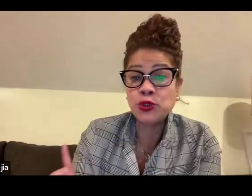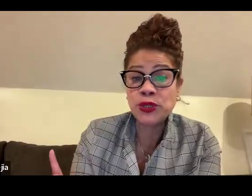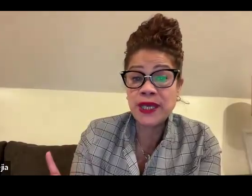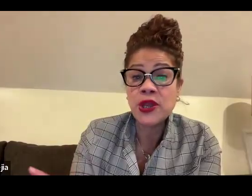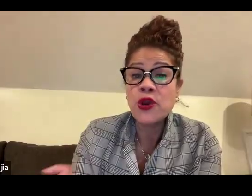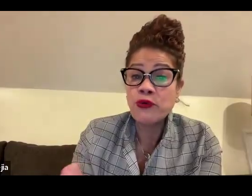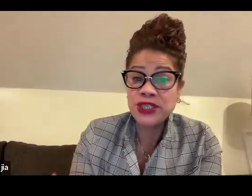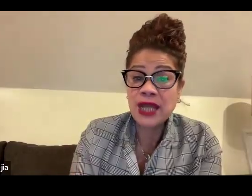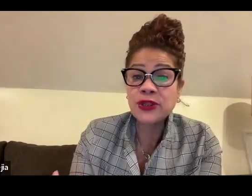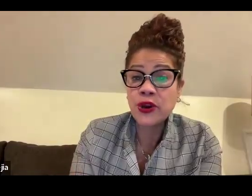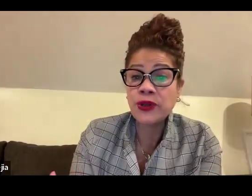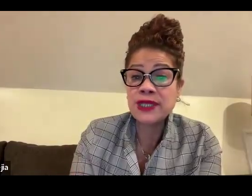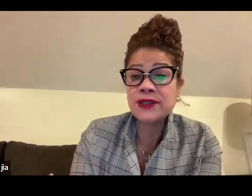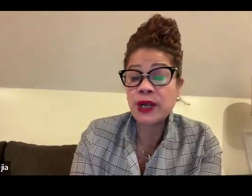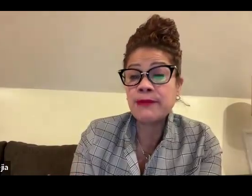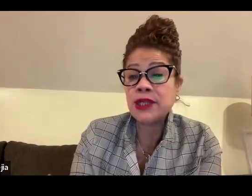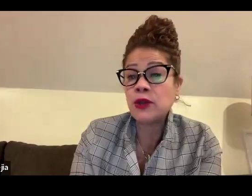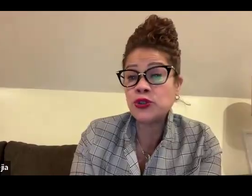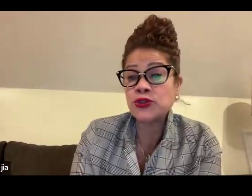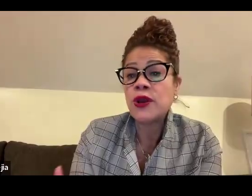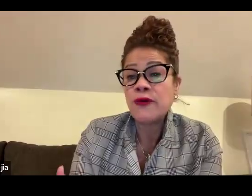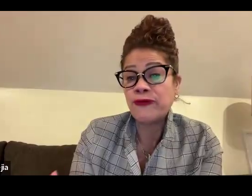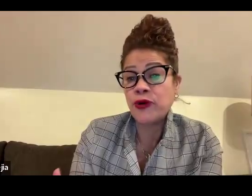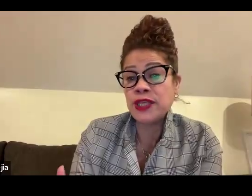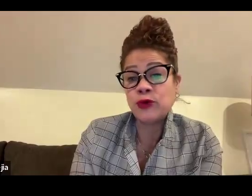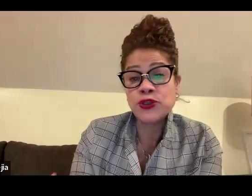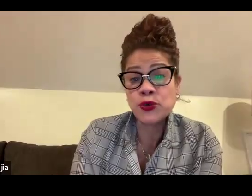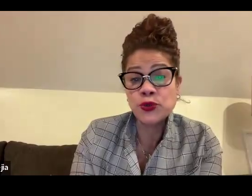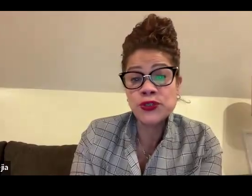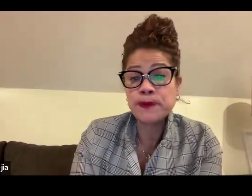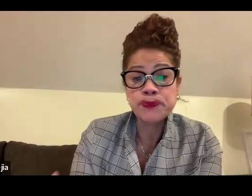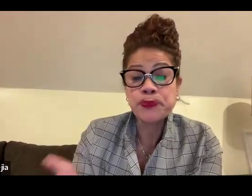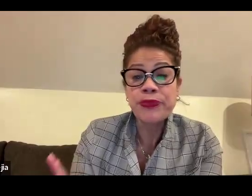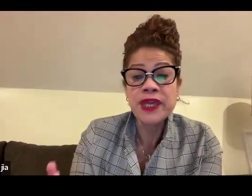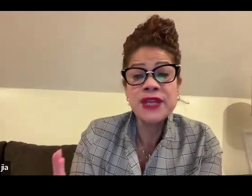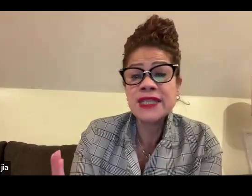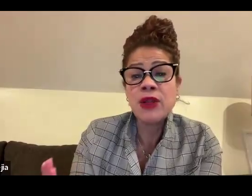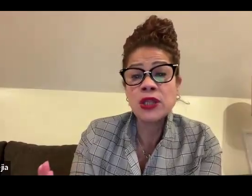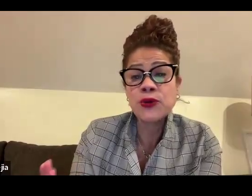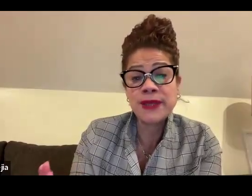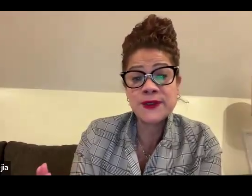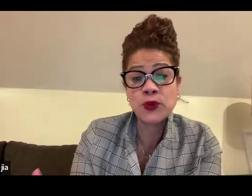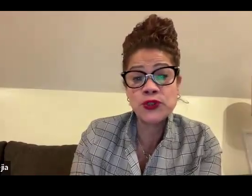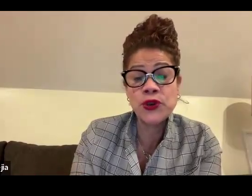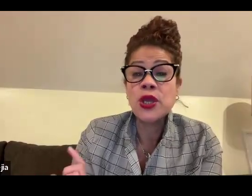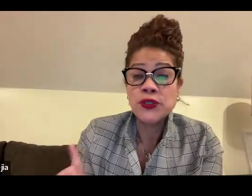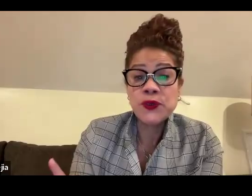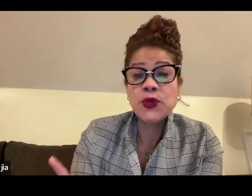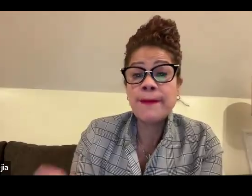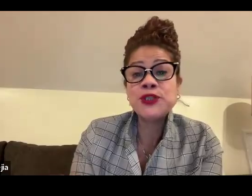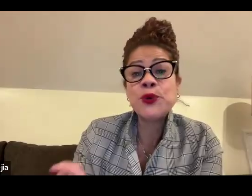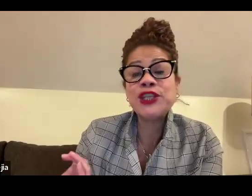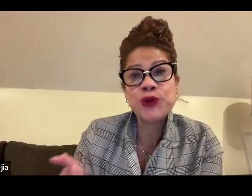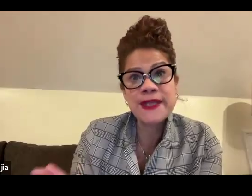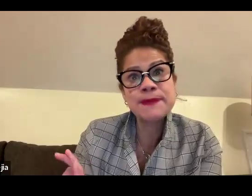committee to do 2 things: reject the current list of recommended closures for these 4 schools, even as a long-term placeholder,